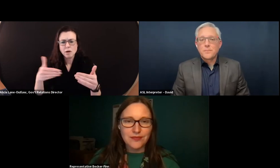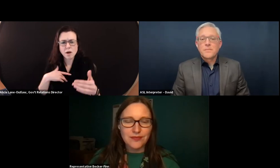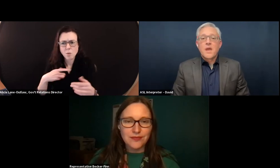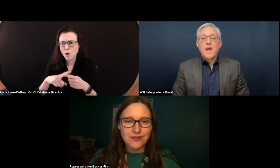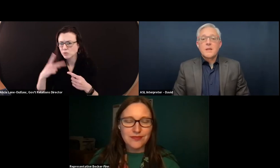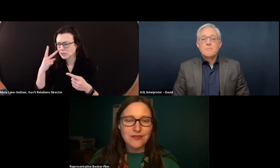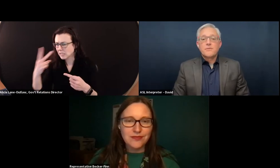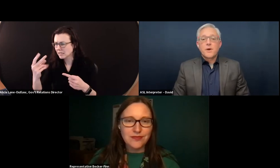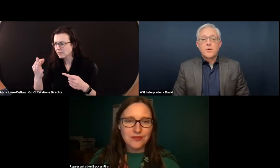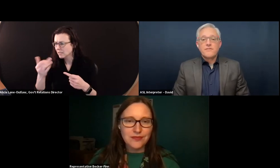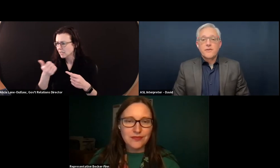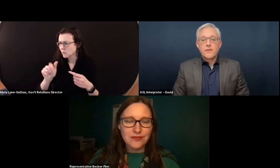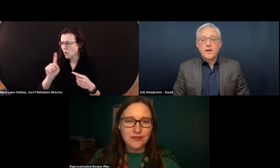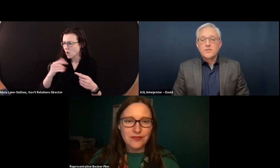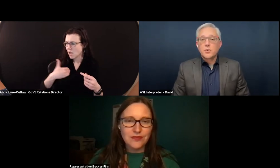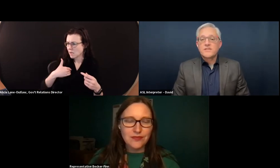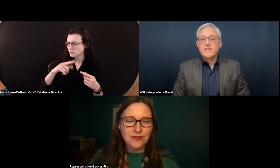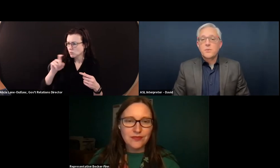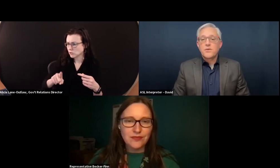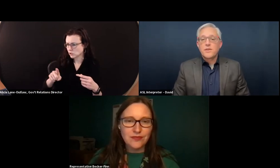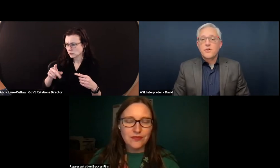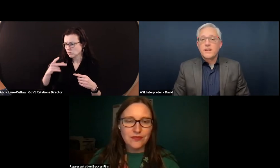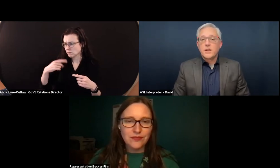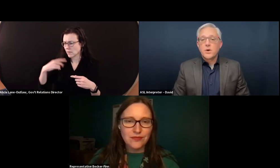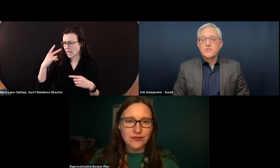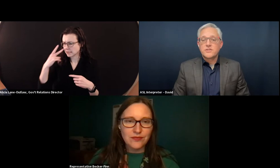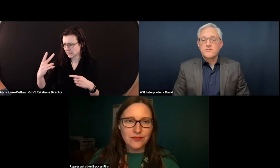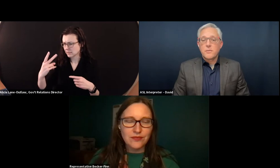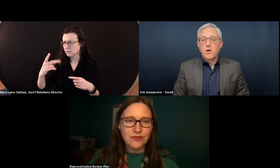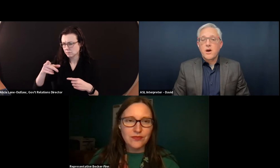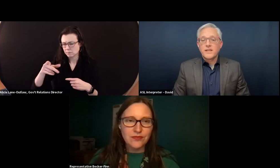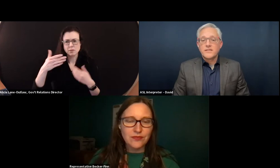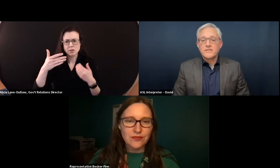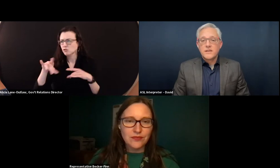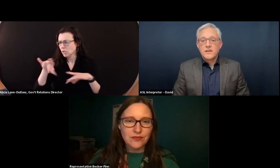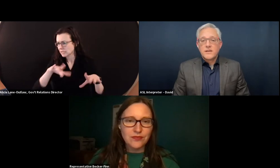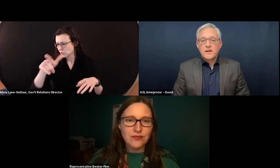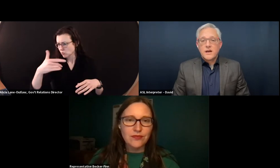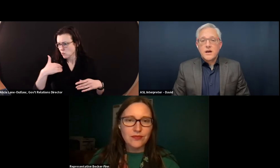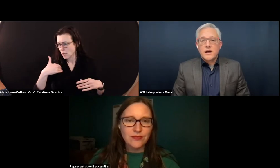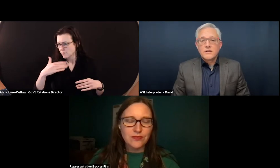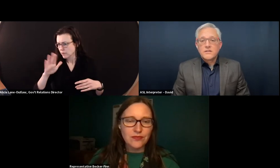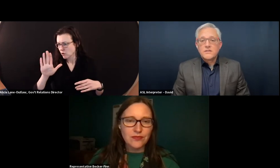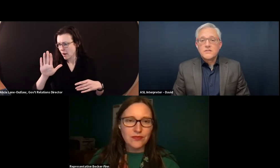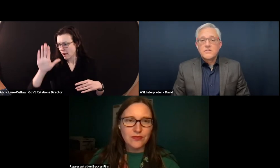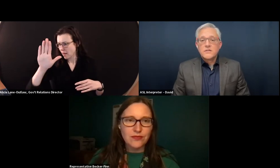Thank you. And before I go any further, I just want to see whether there are any questions from our audience.